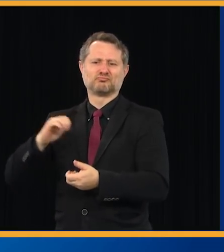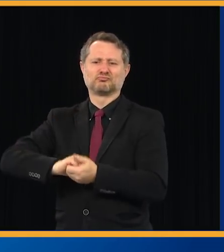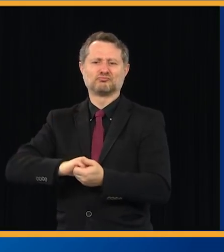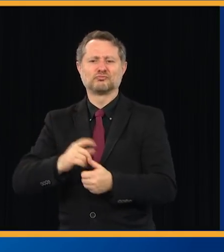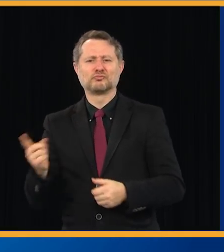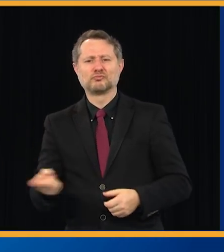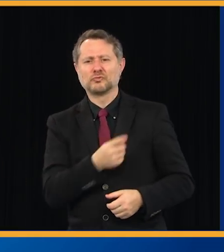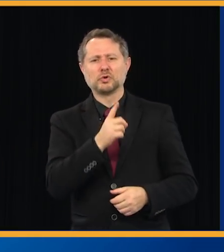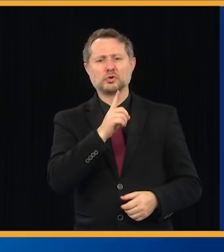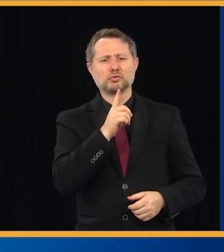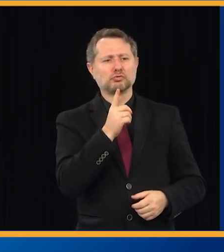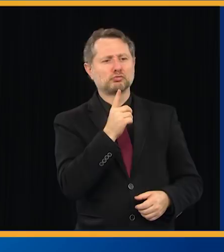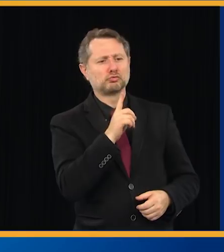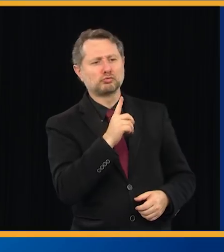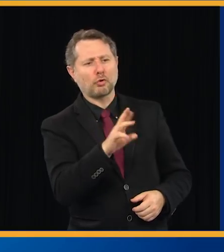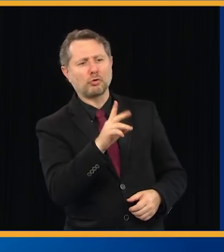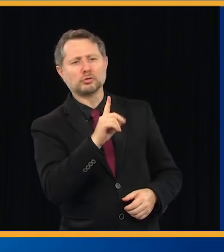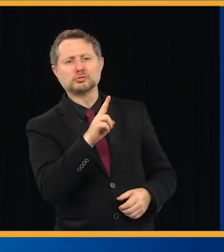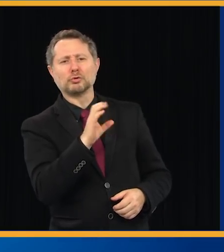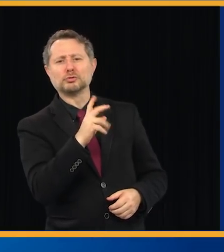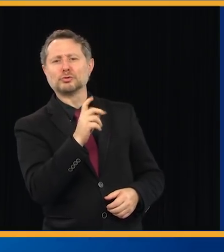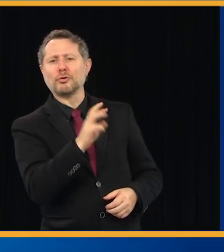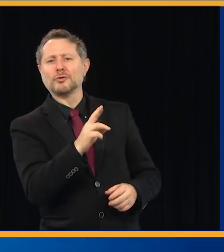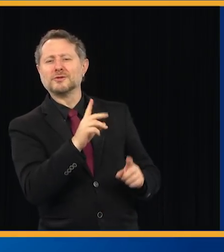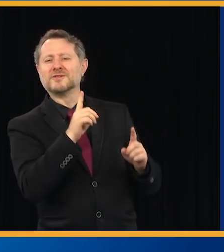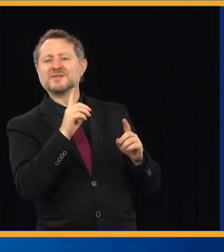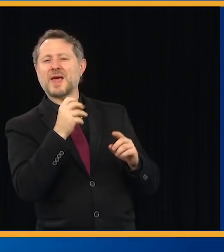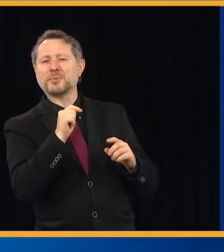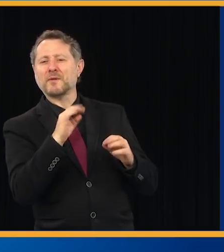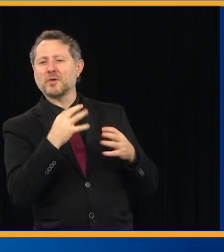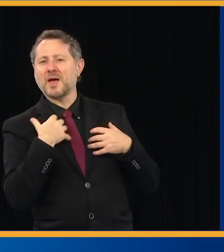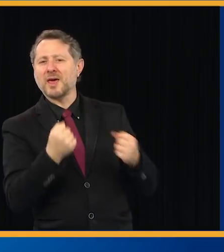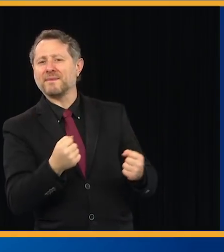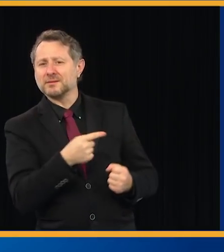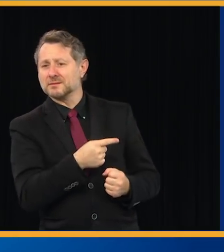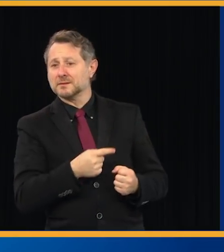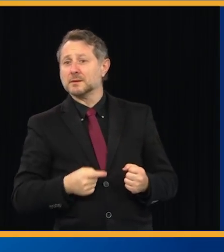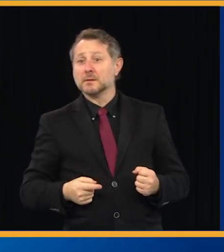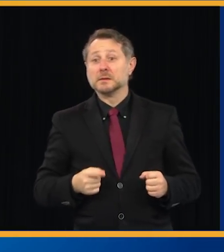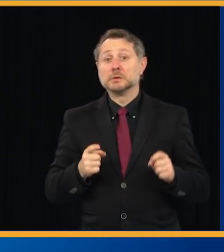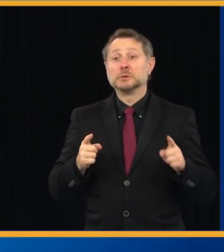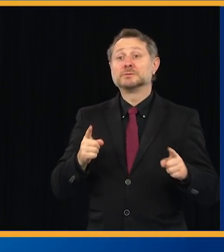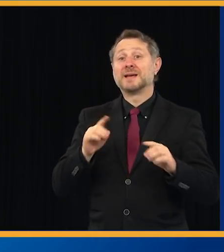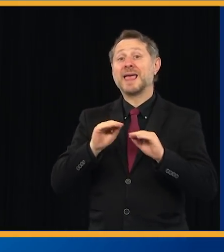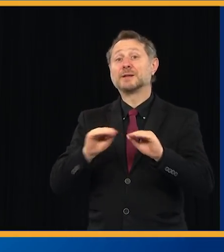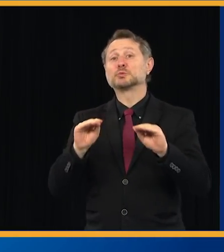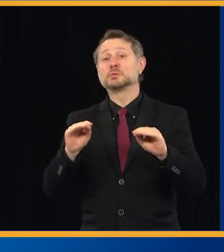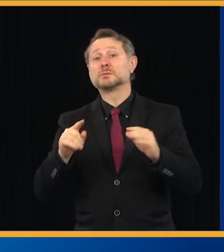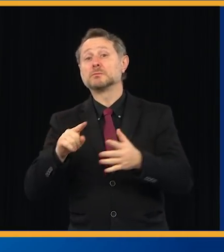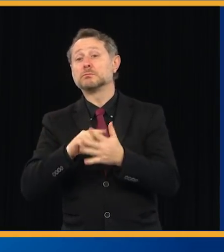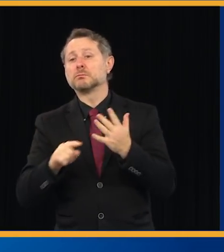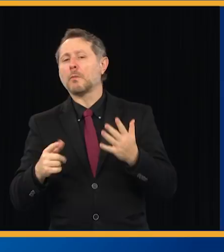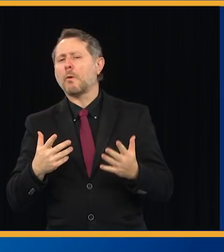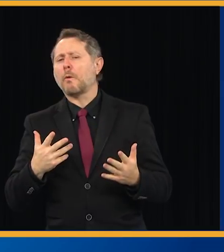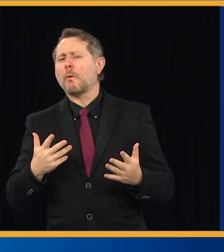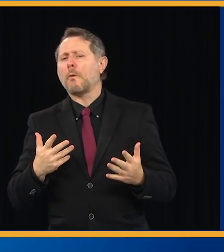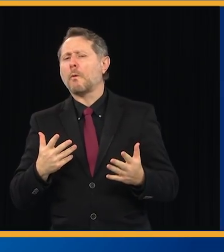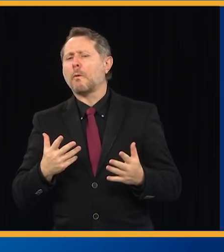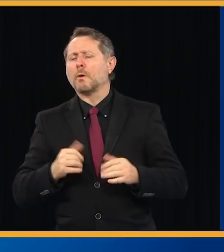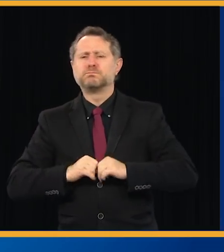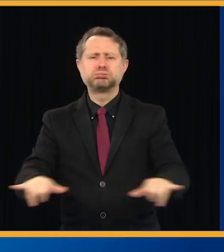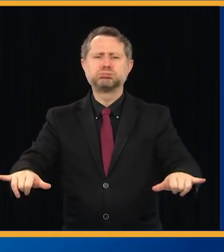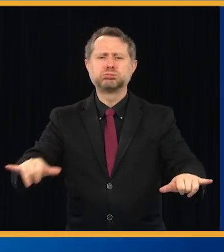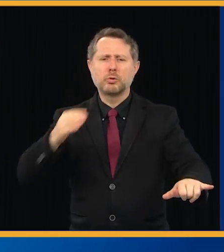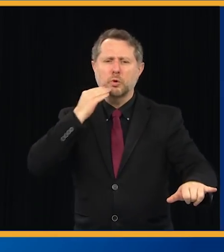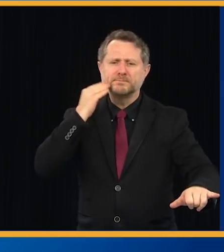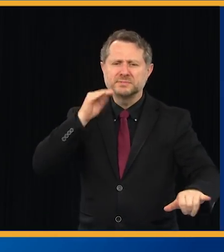of Health. Another area is education. We went to remote learning overnight. That's what happens when you close